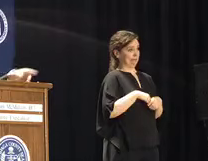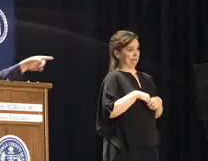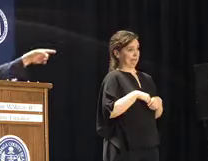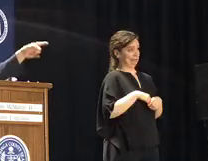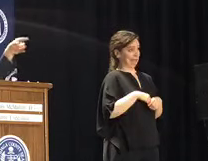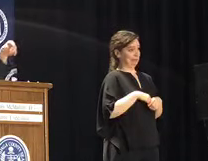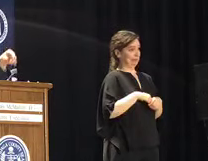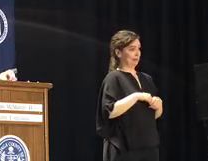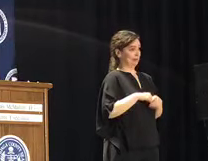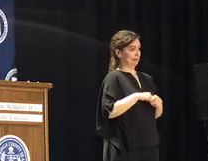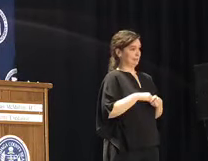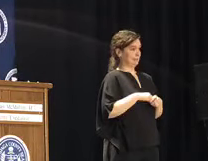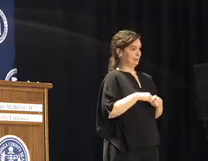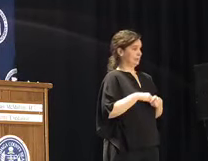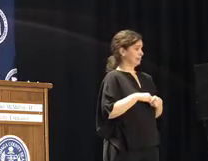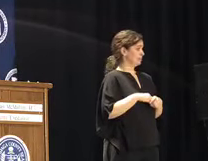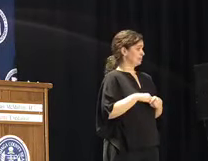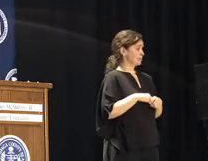it's probably over there,